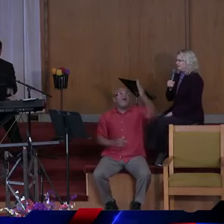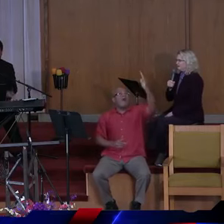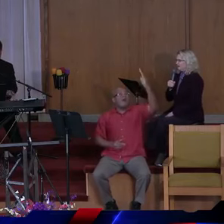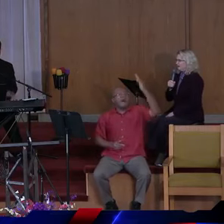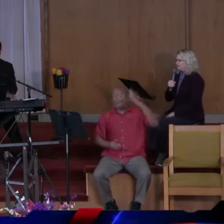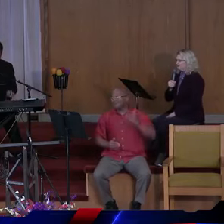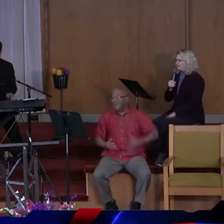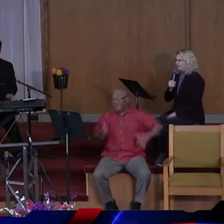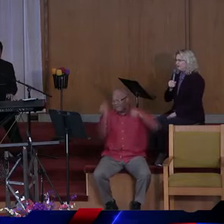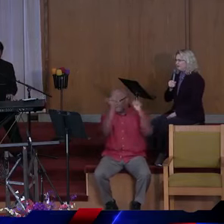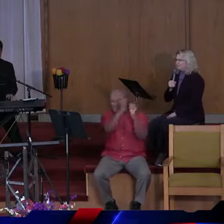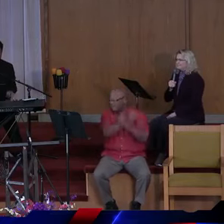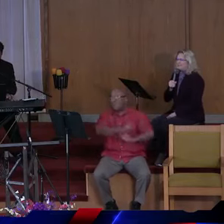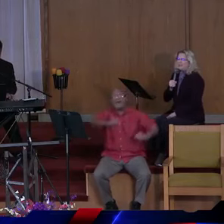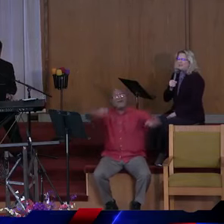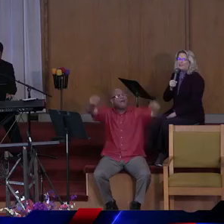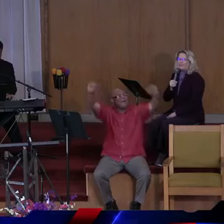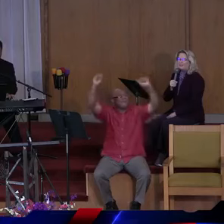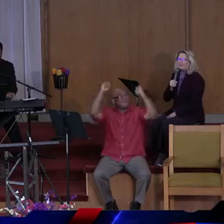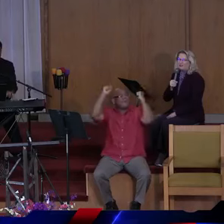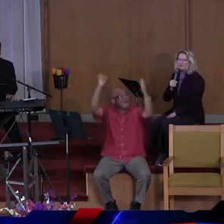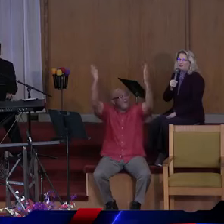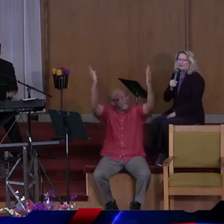Savior. God, my